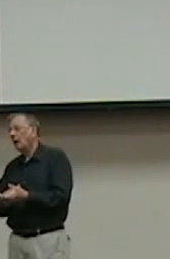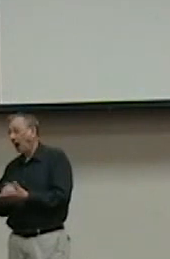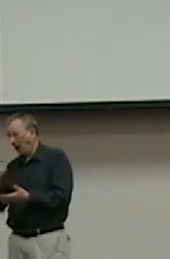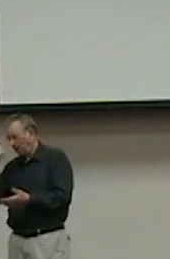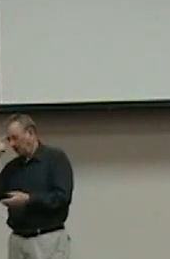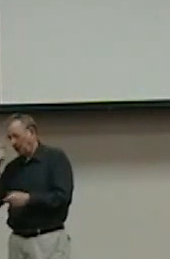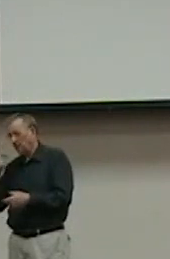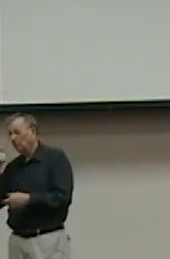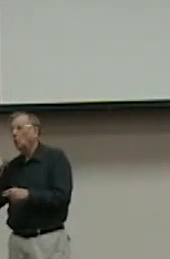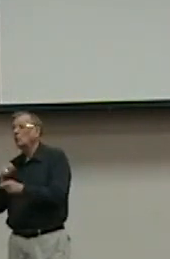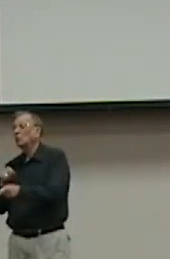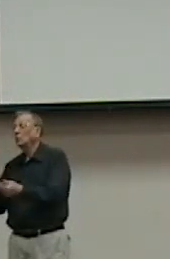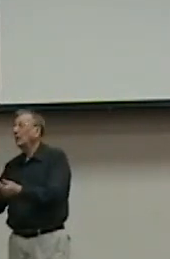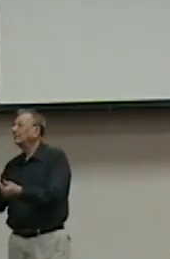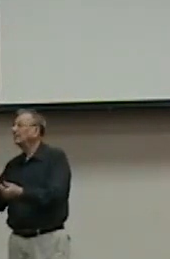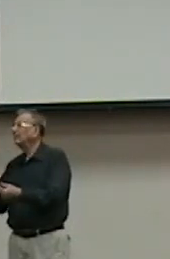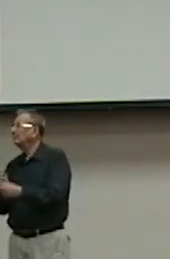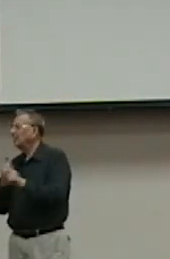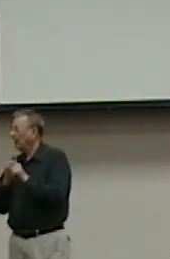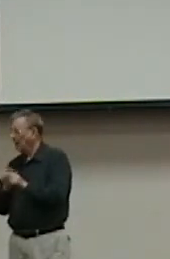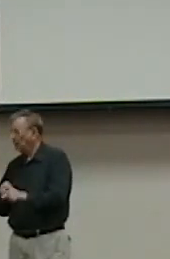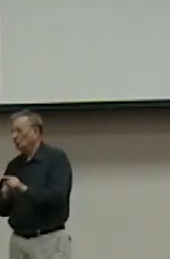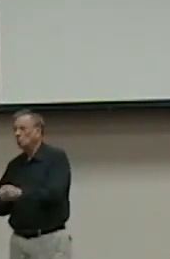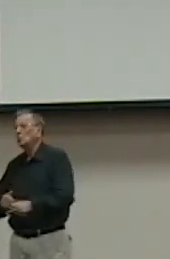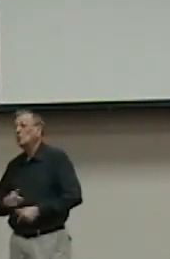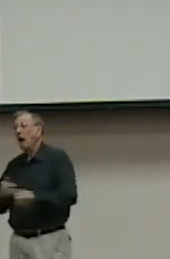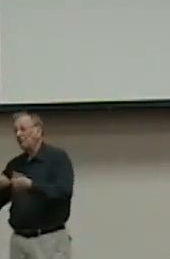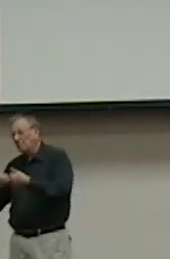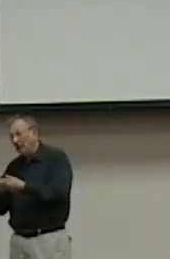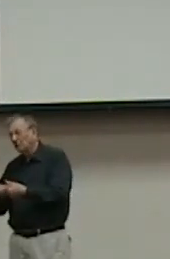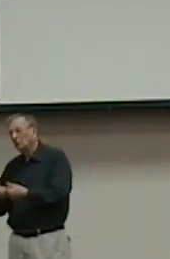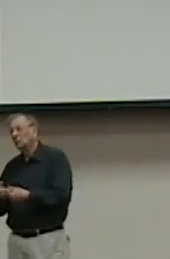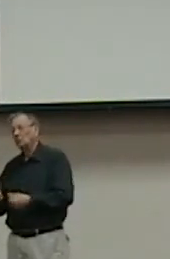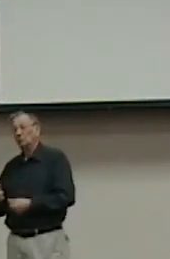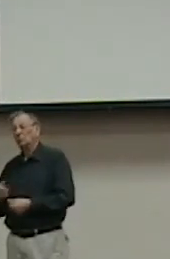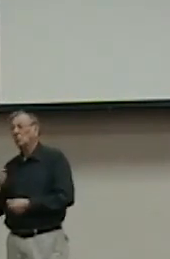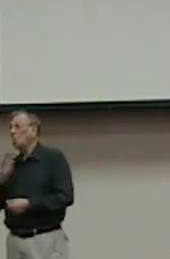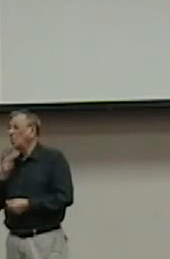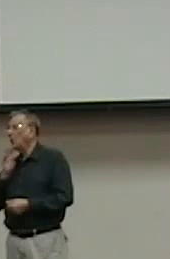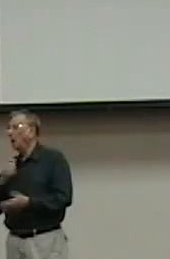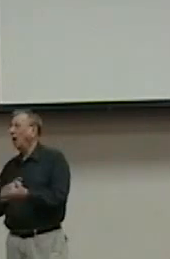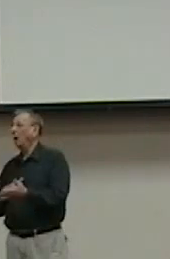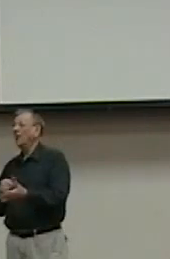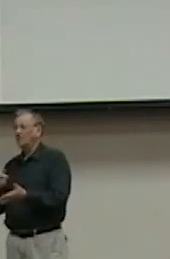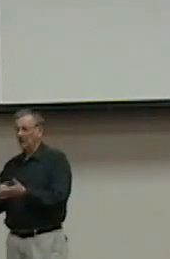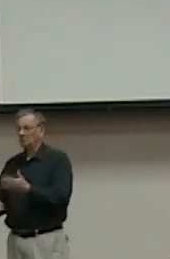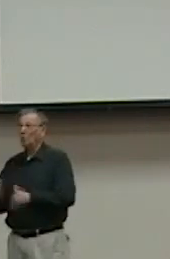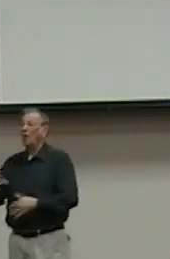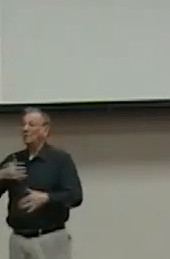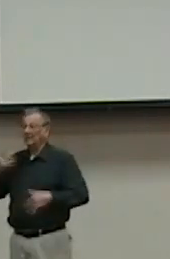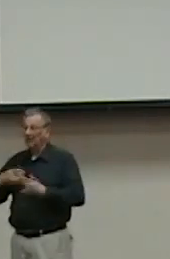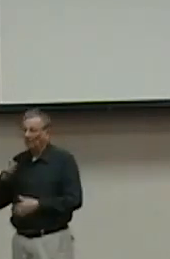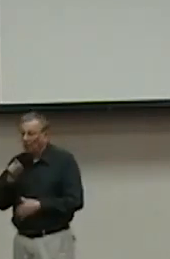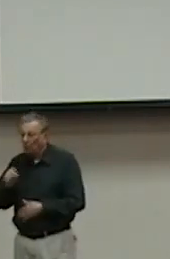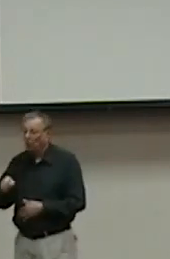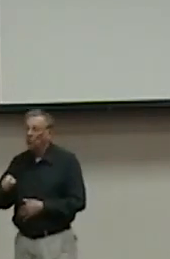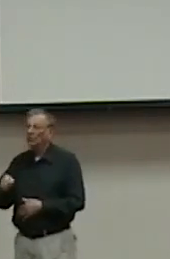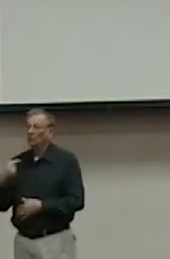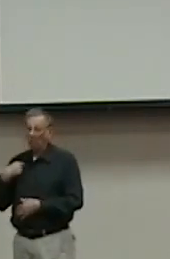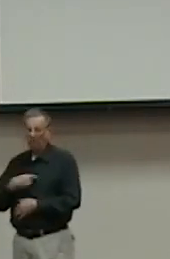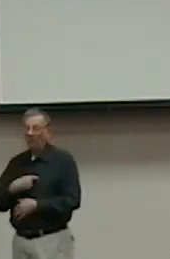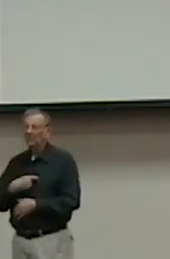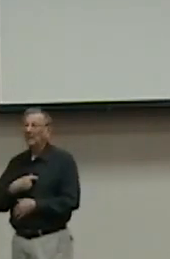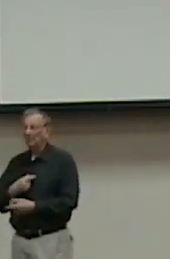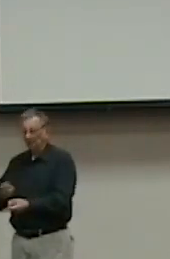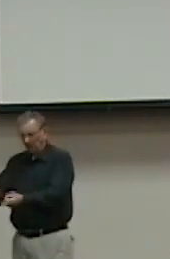Michael, that's an easy answer. And I say, yes, it does. And so this morning, I'm excited for you and for us and to be able to